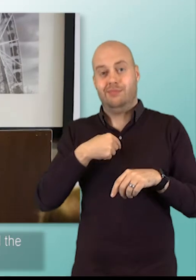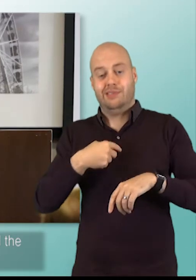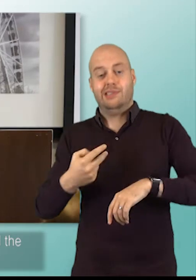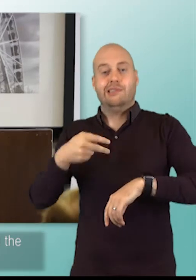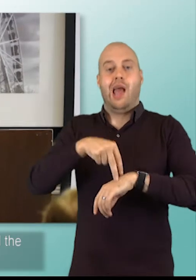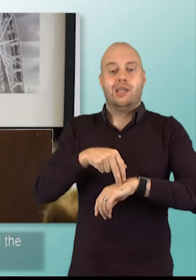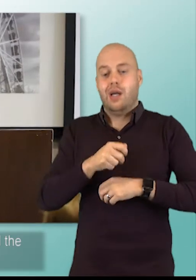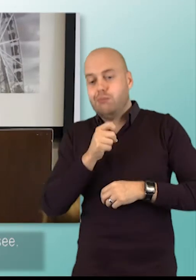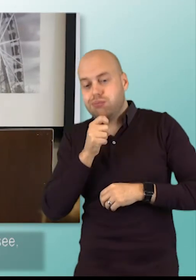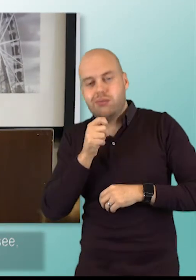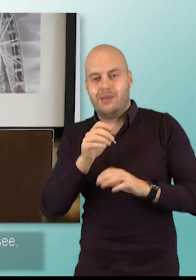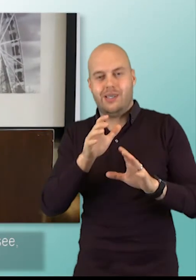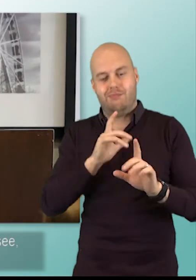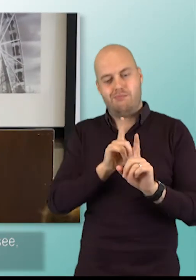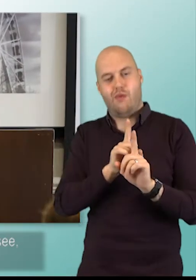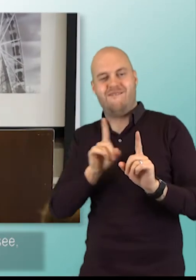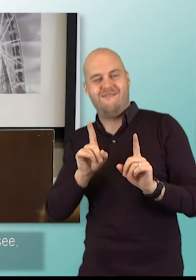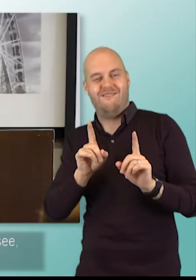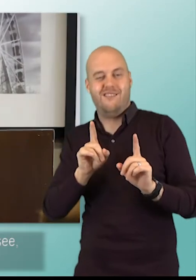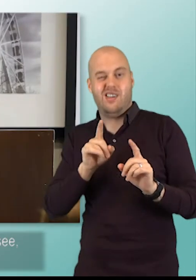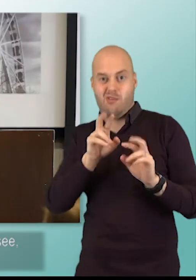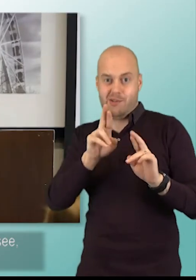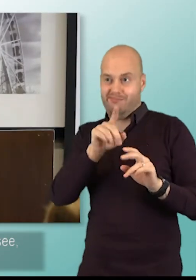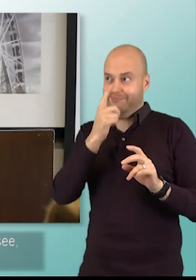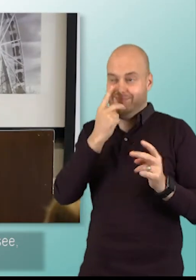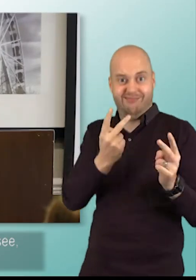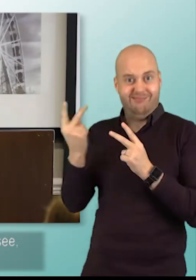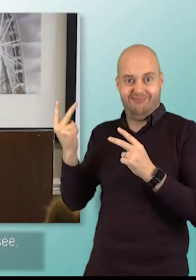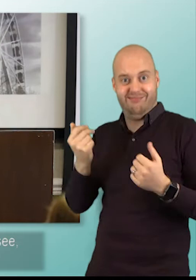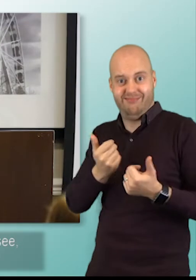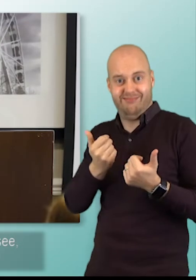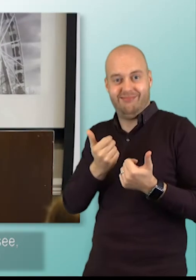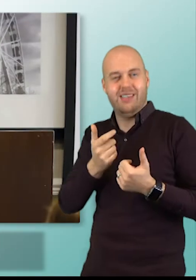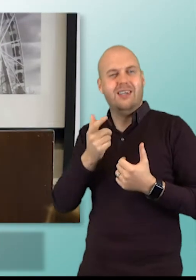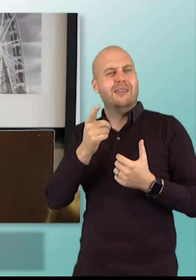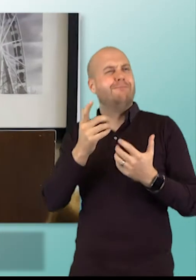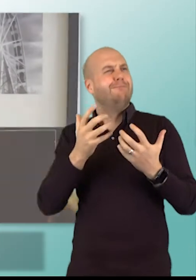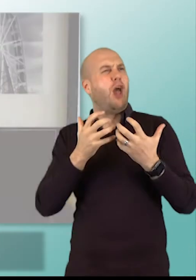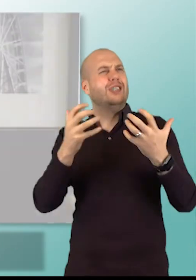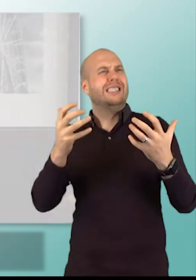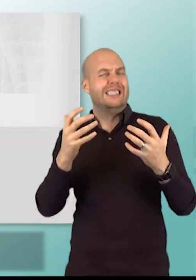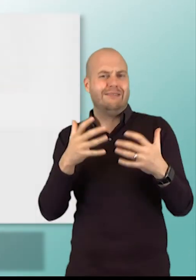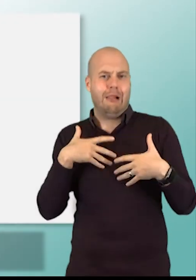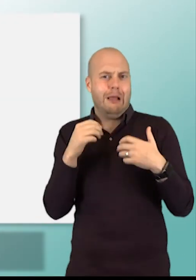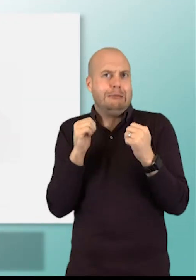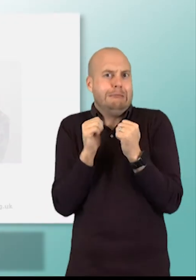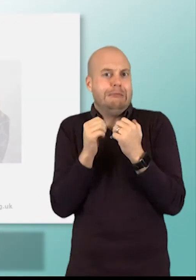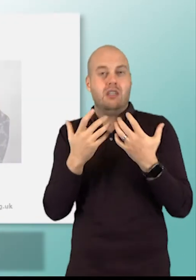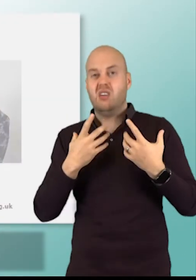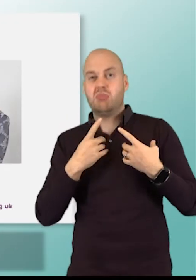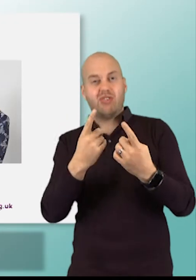you can still see me. I know the room is quite busy, which is great to see, but if you need to shuffle around to be able to see and hear and see the